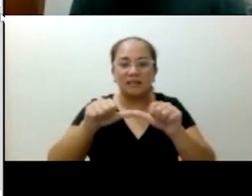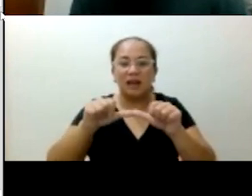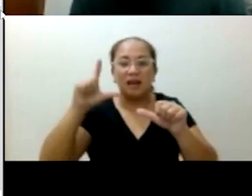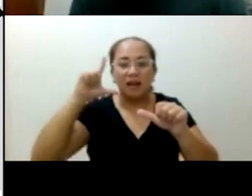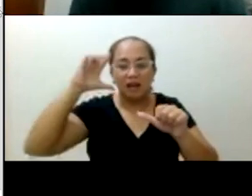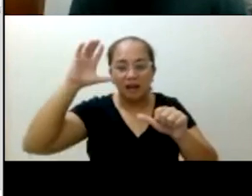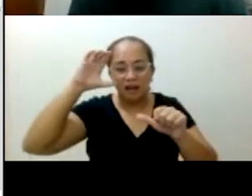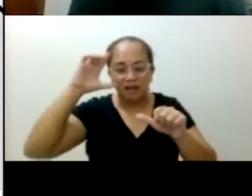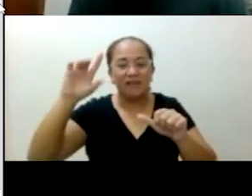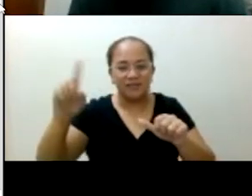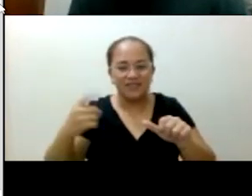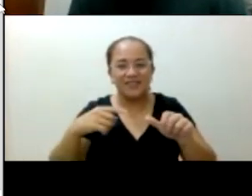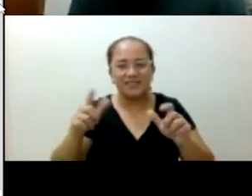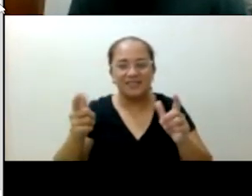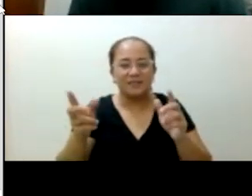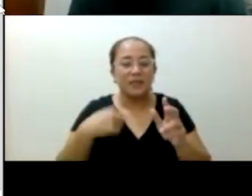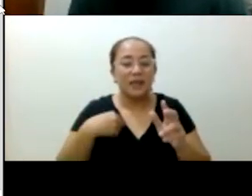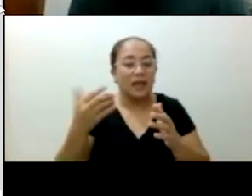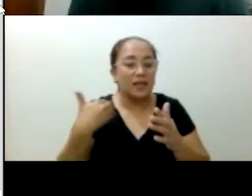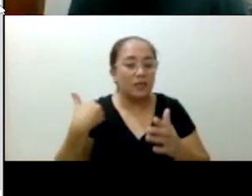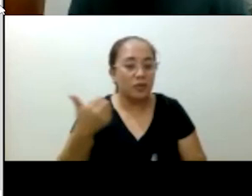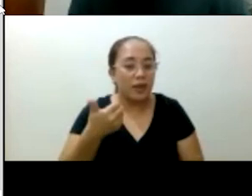fine. Okay. And then we have